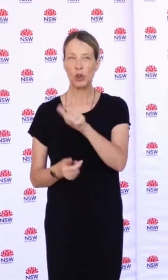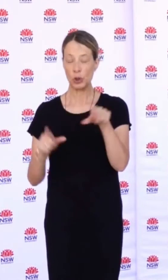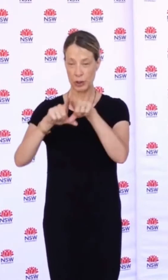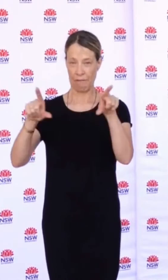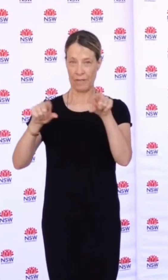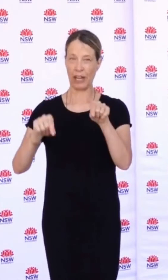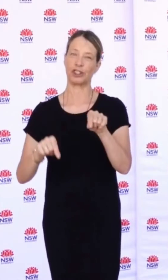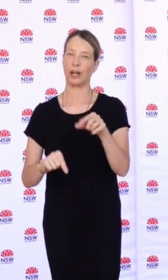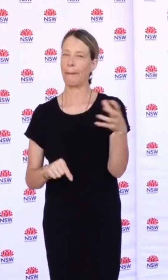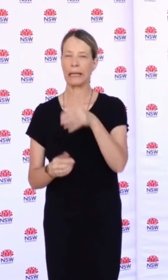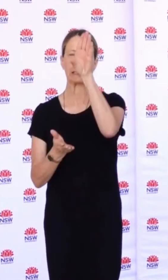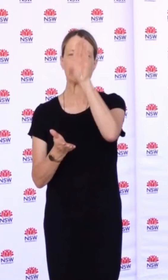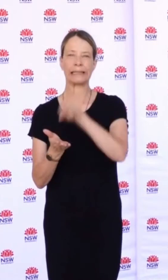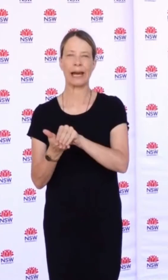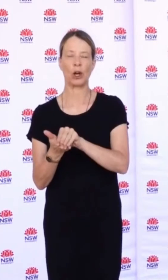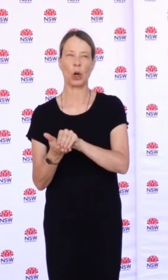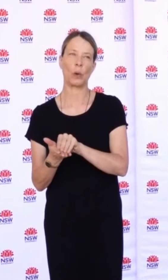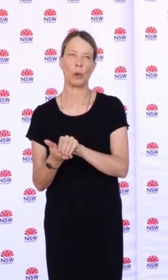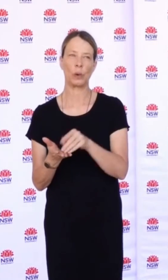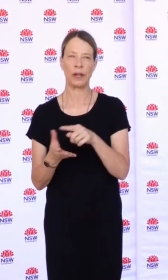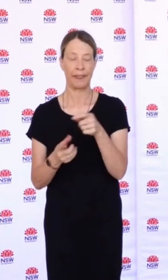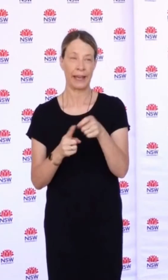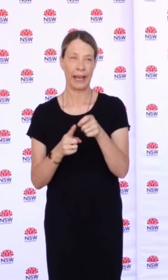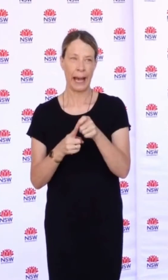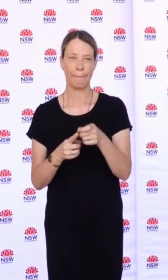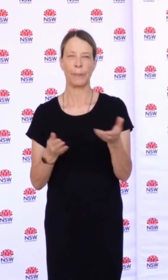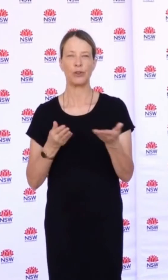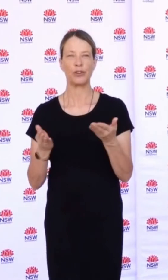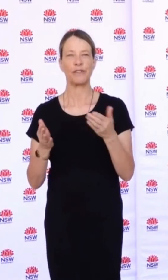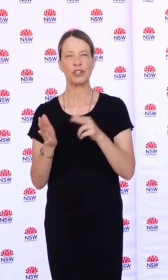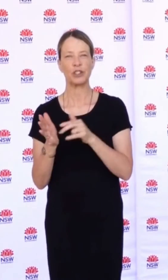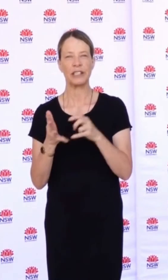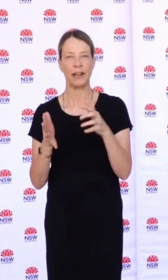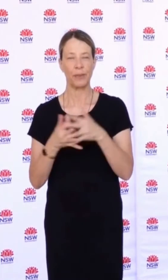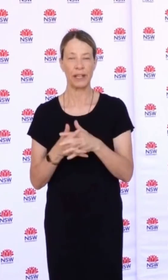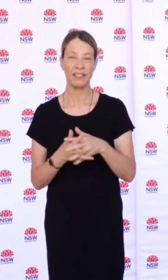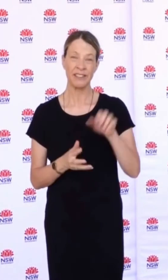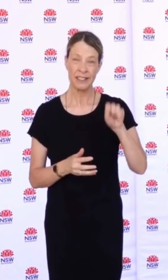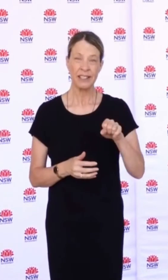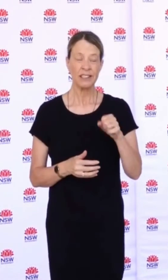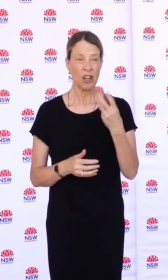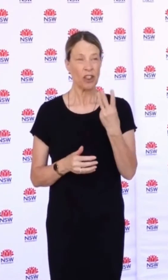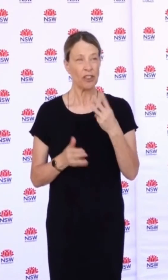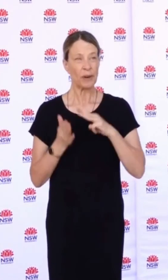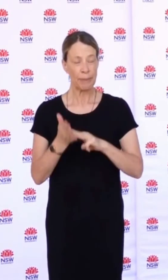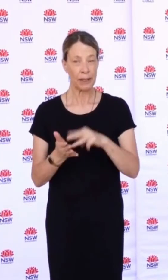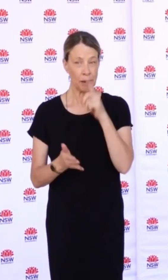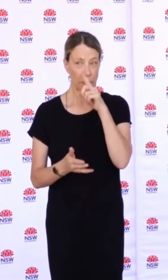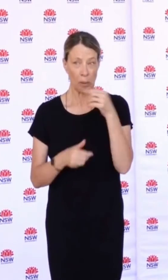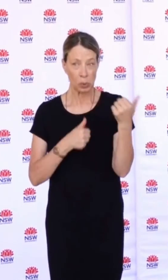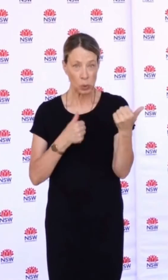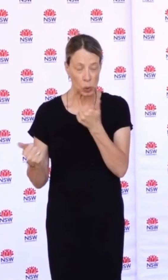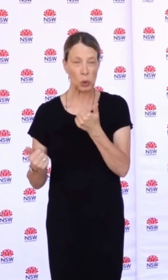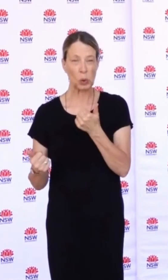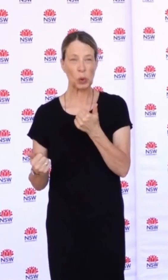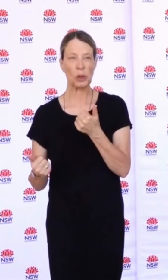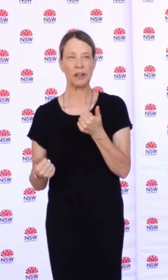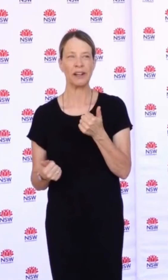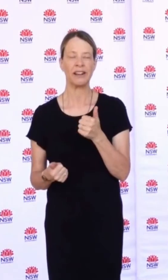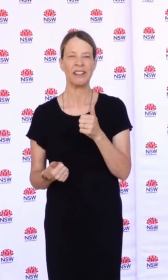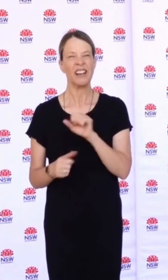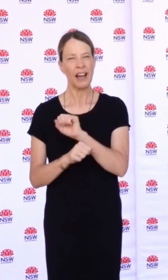Surely a lot more people have phones that should have that service downloaded. Oh, look, this is something that we are progressively rolling out,